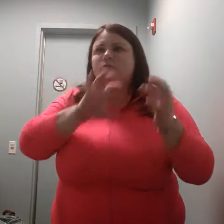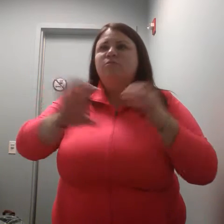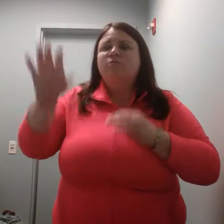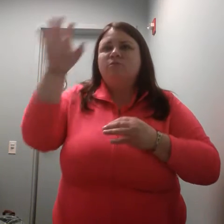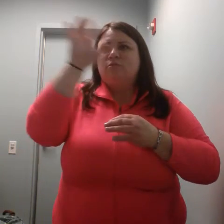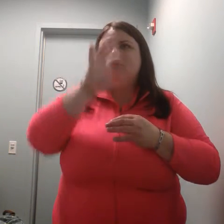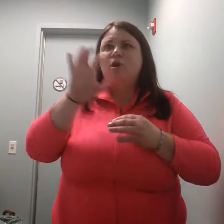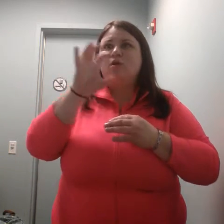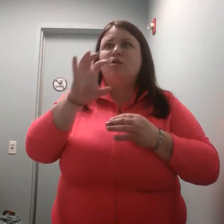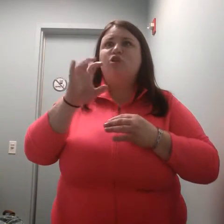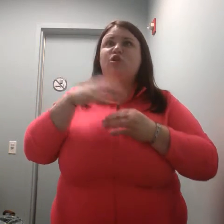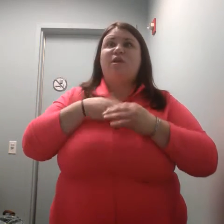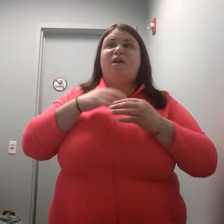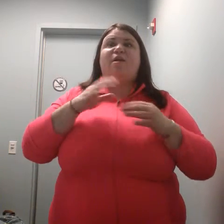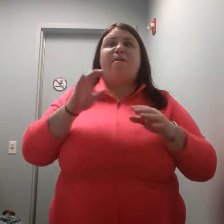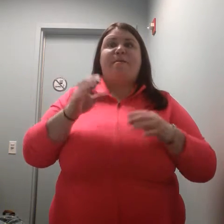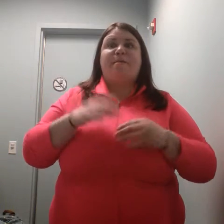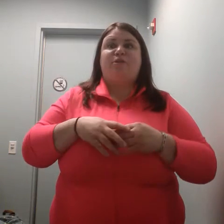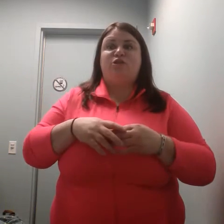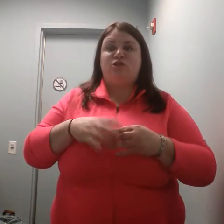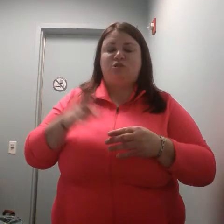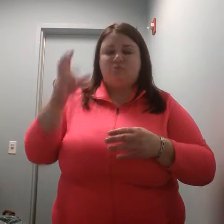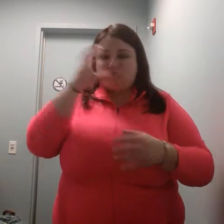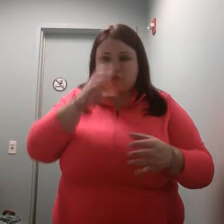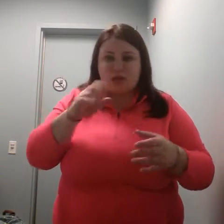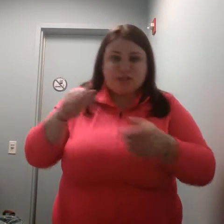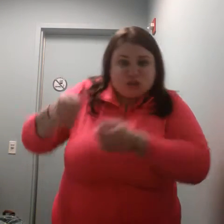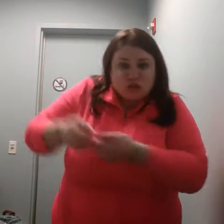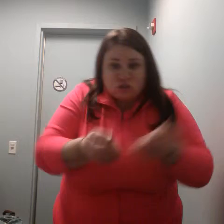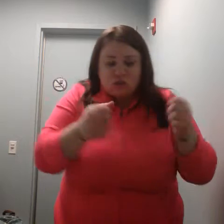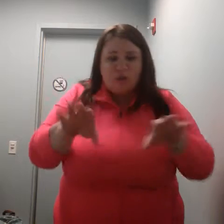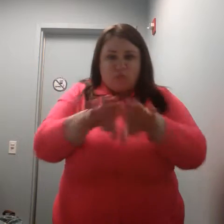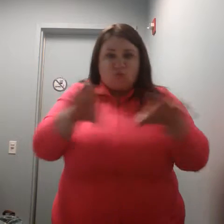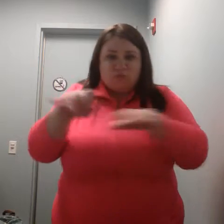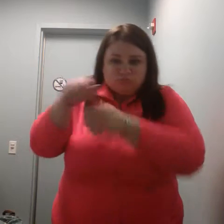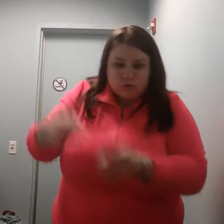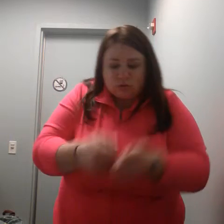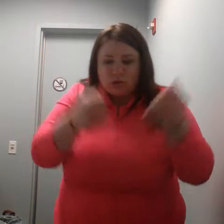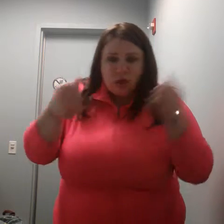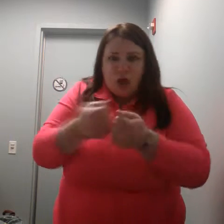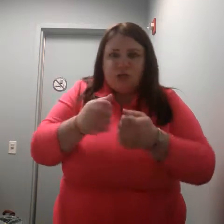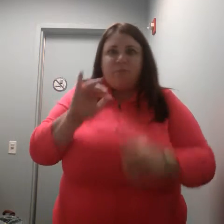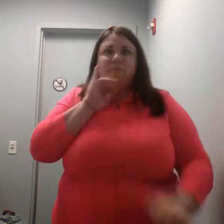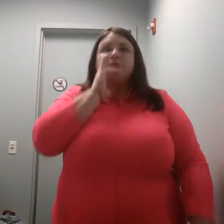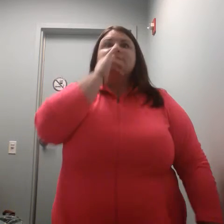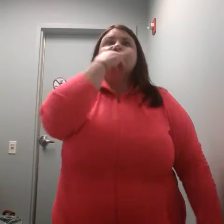unfortunate mistake. She's digging into the ground a little bit too fast and ends up destroying a bunch of stuff. I'm sorry, Becky.